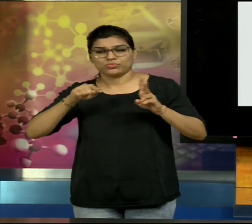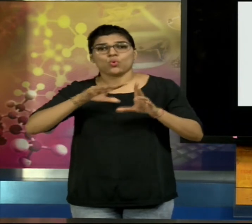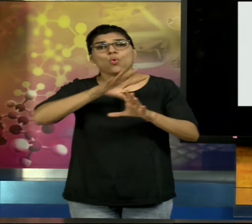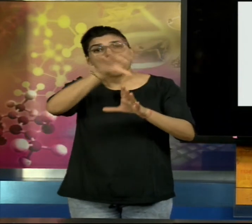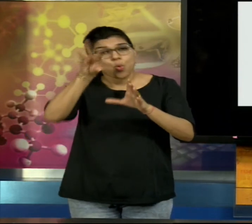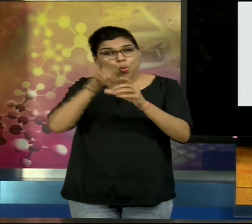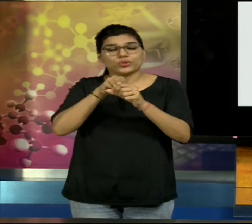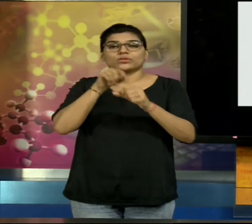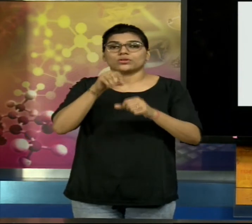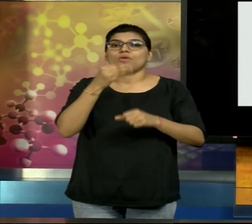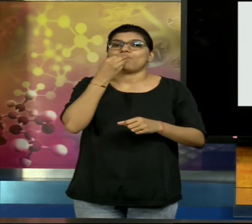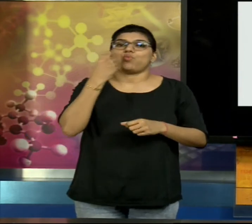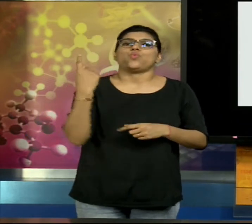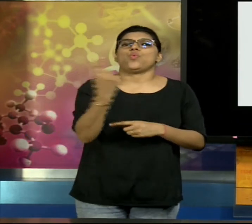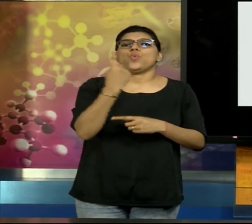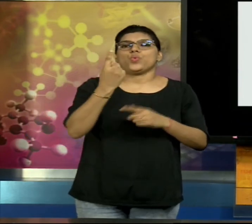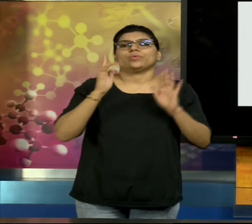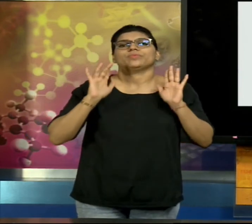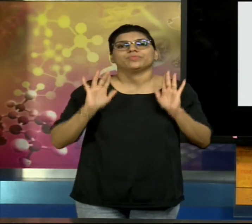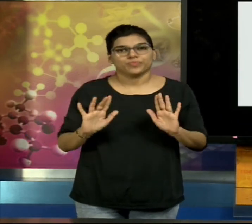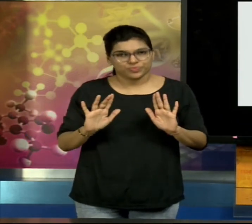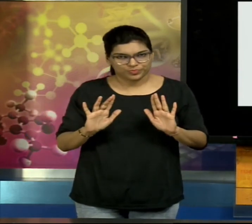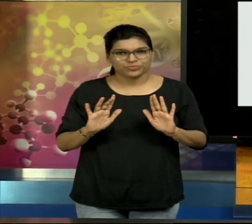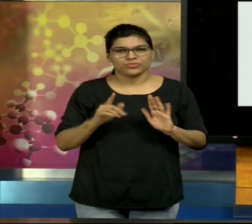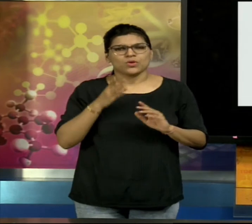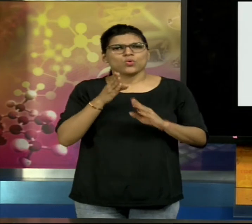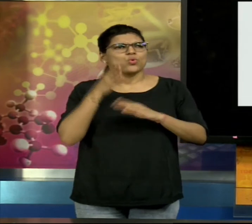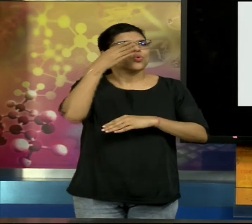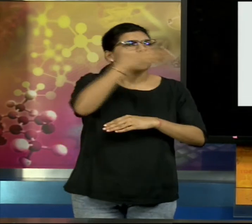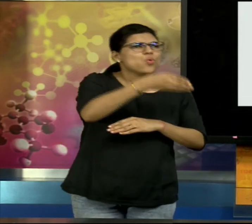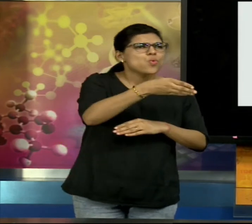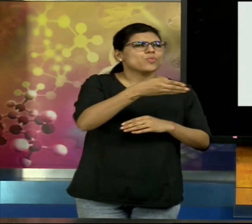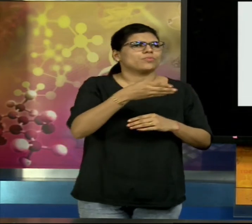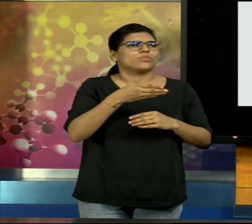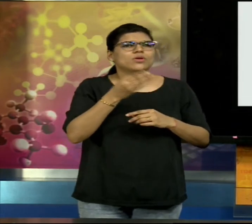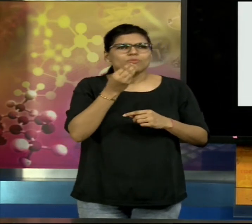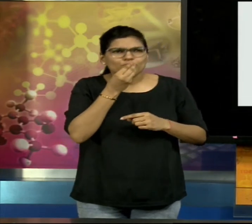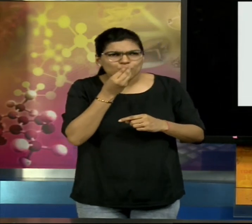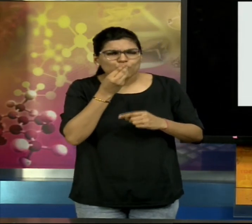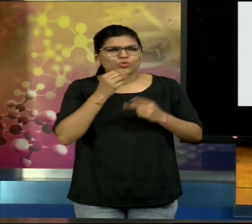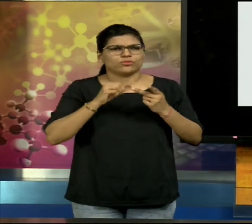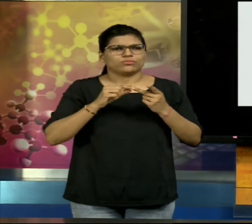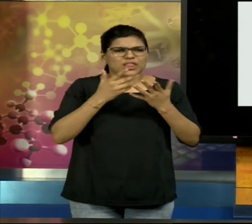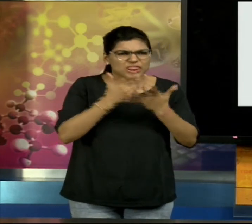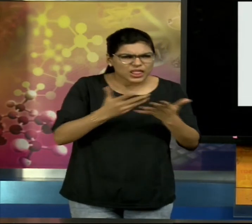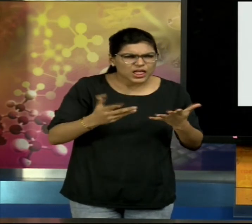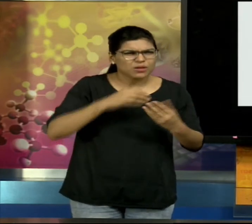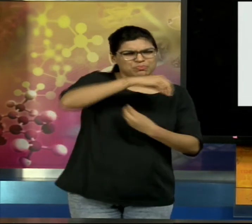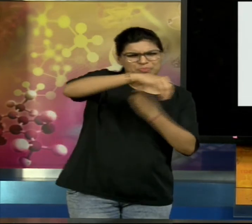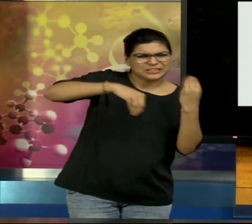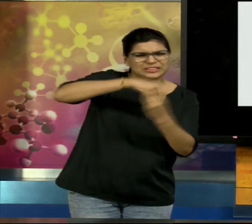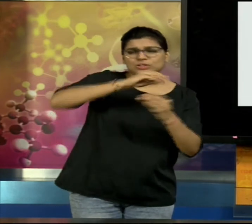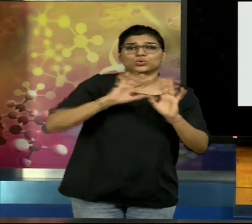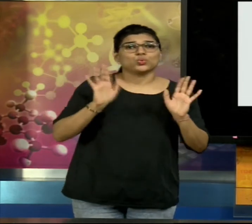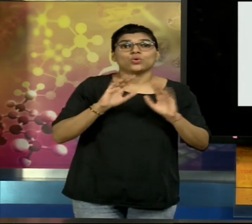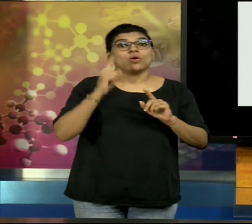biscuits, anything which is related to kitchen or grocery. They are all